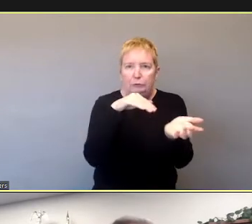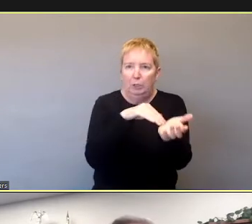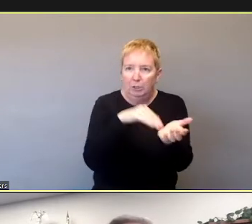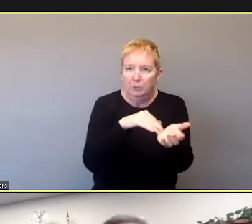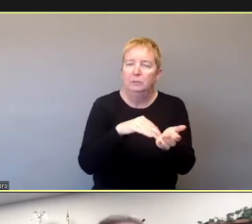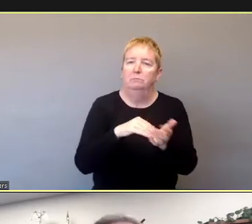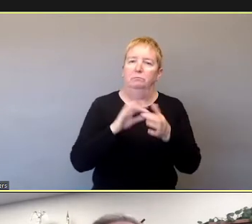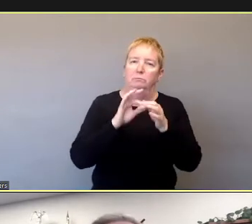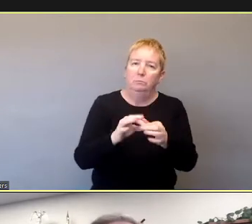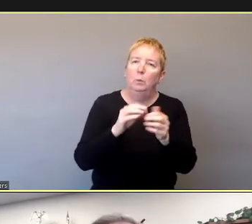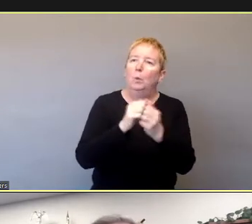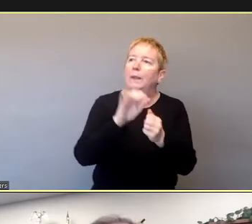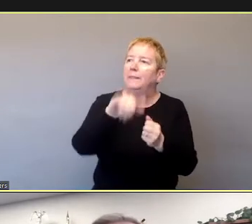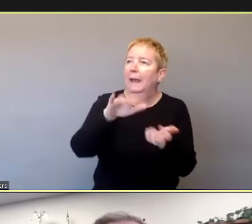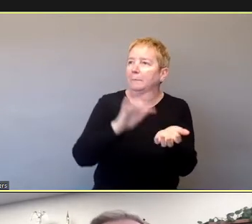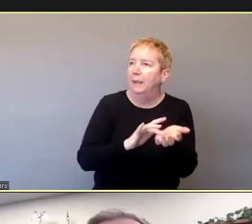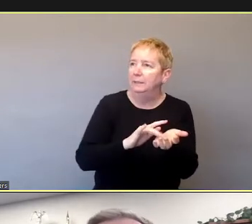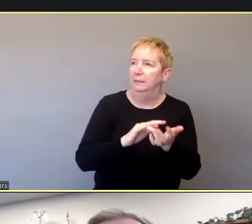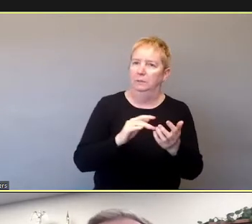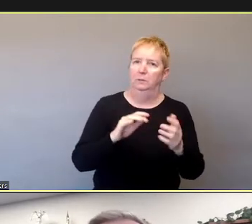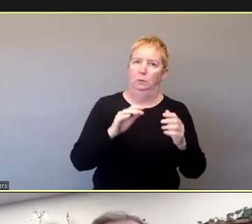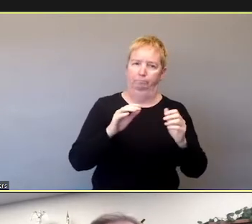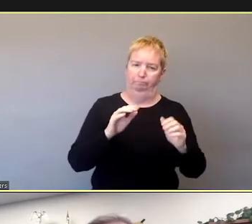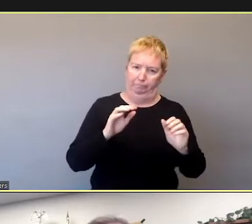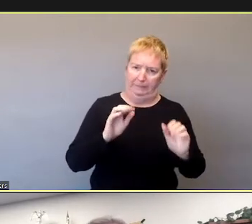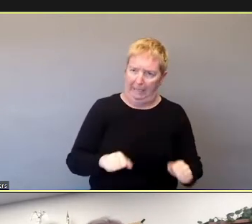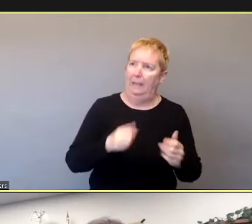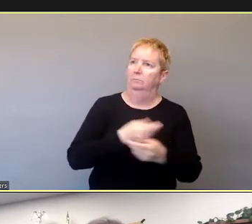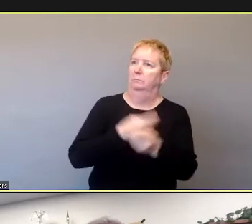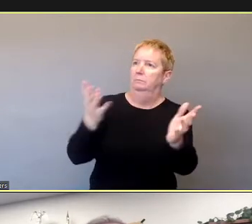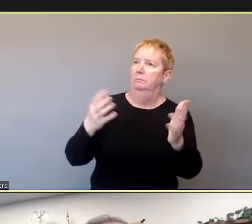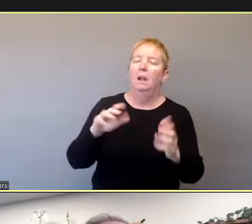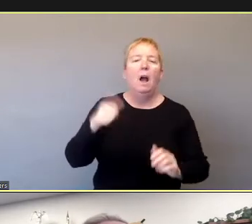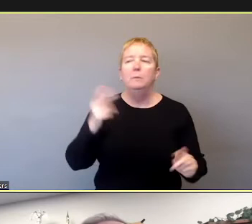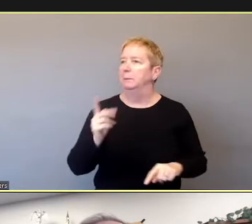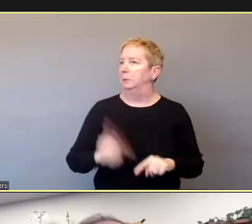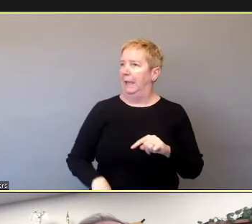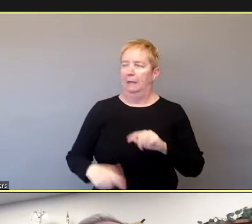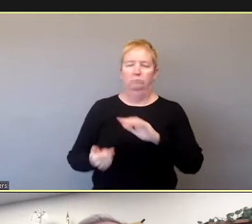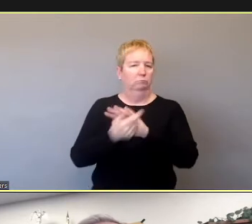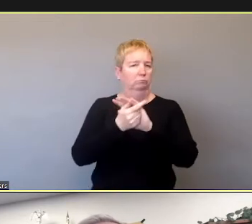who are in rural areas we don't have those specialties. And